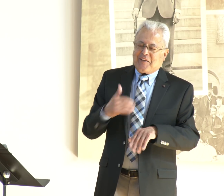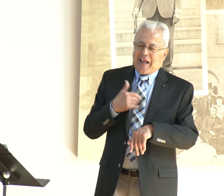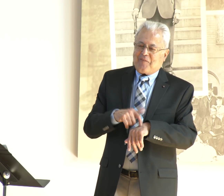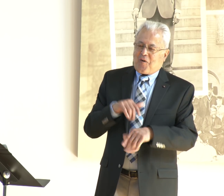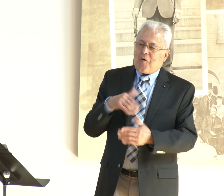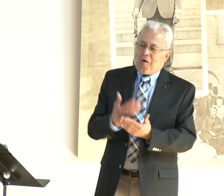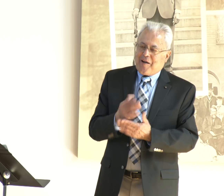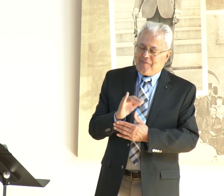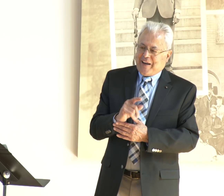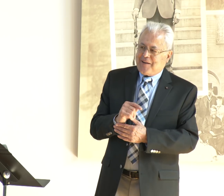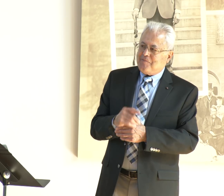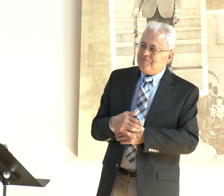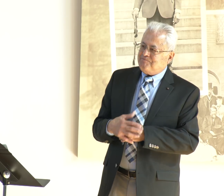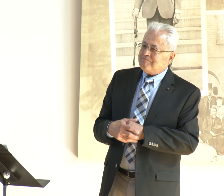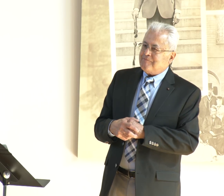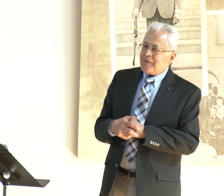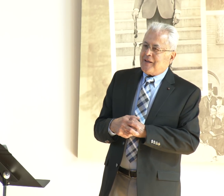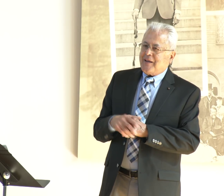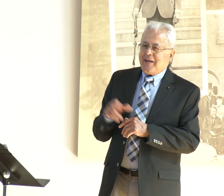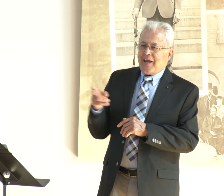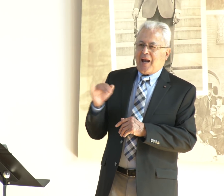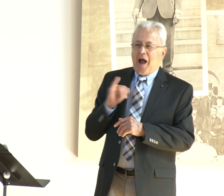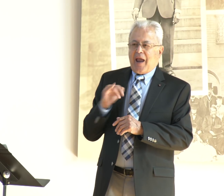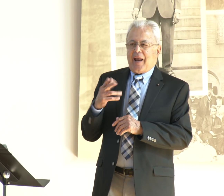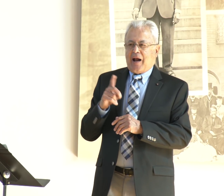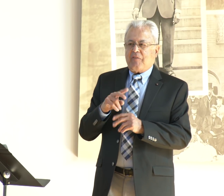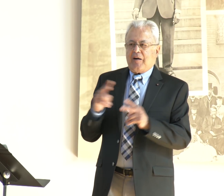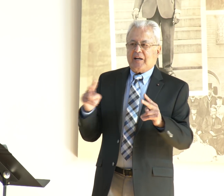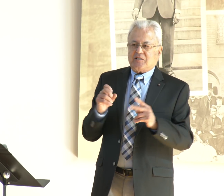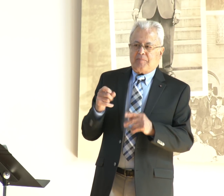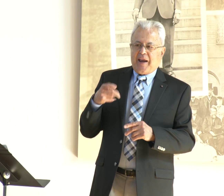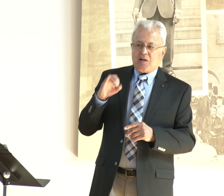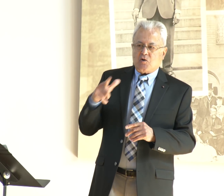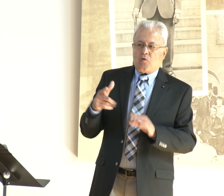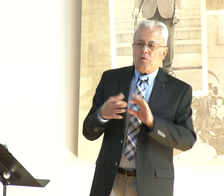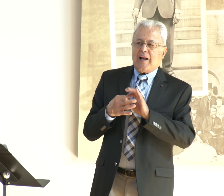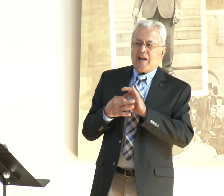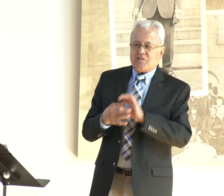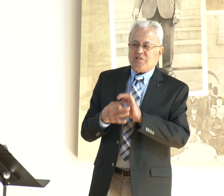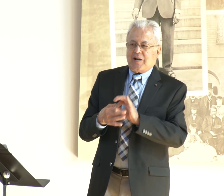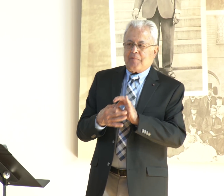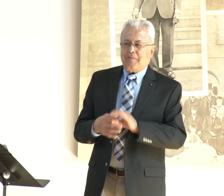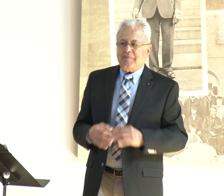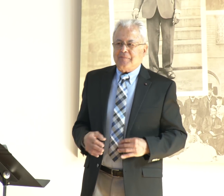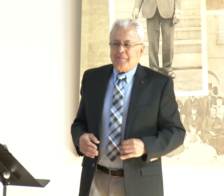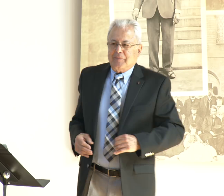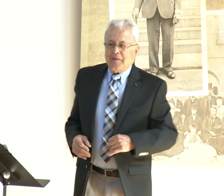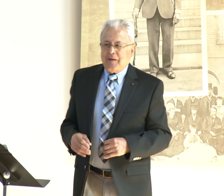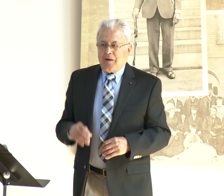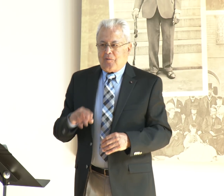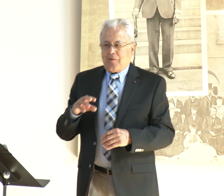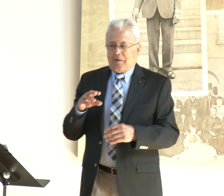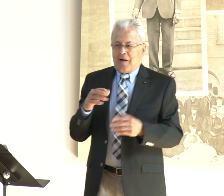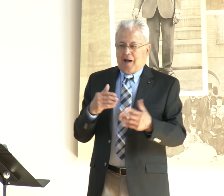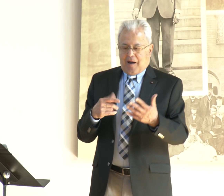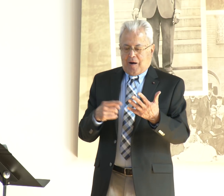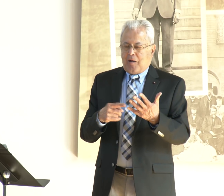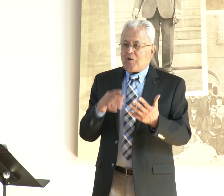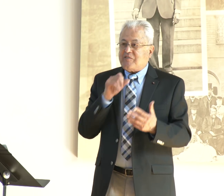I have a lot to share with you, but I don't really have the time that would be needed to share it. But we did have a special